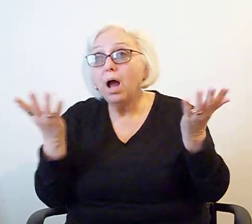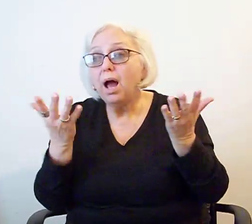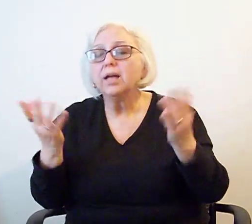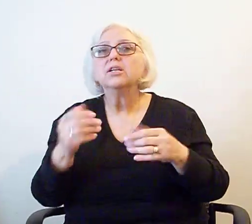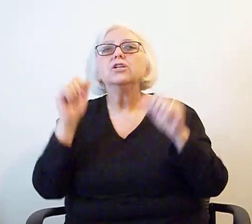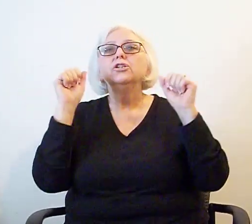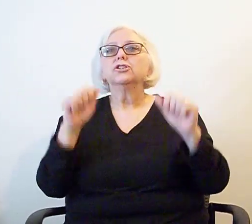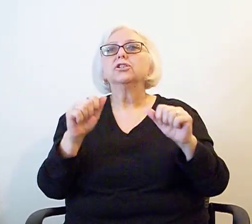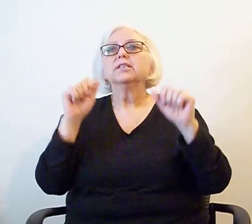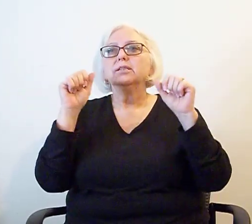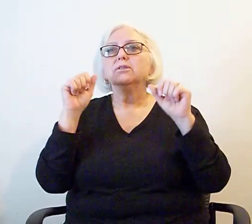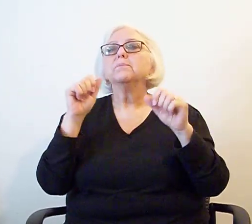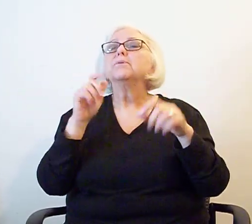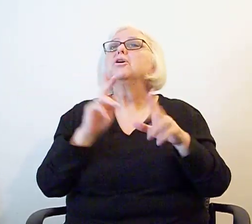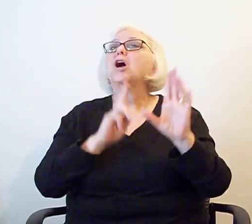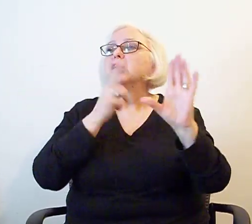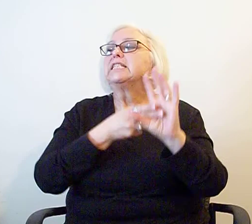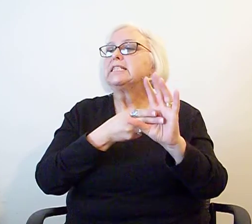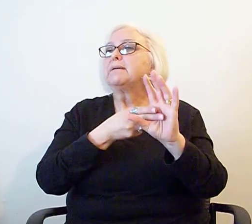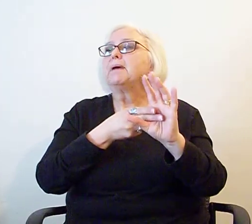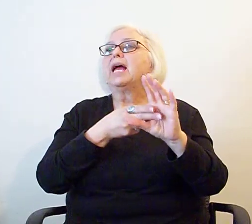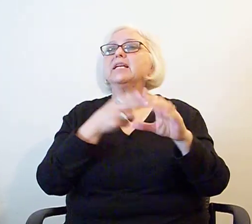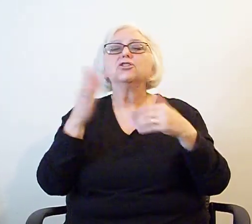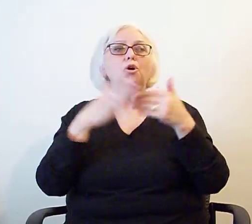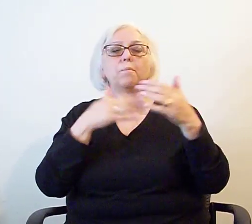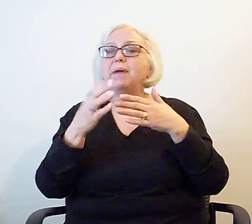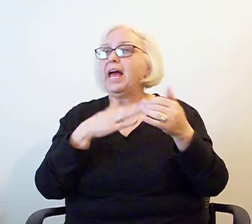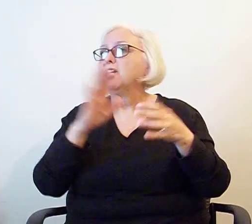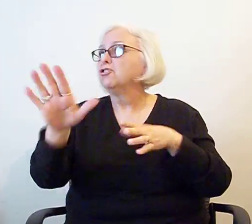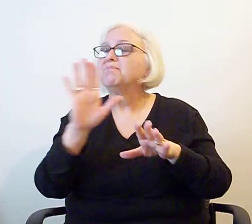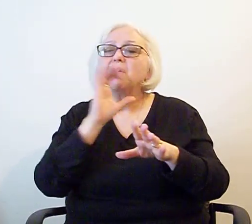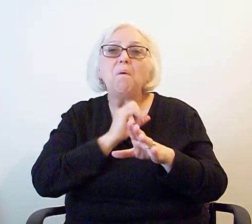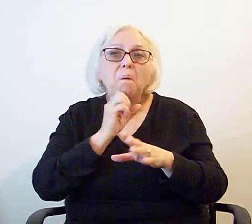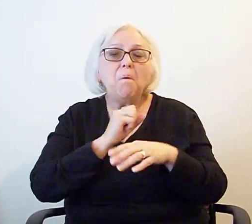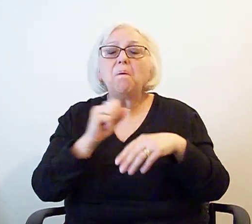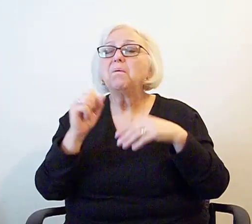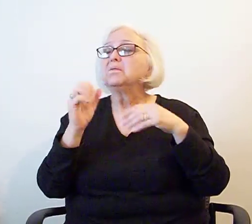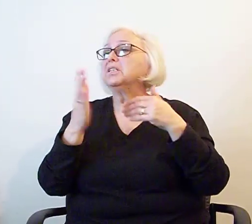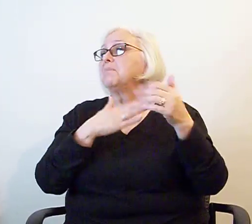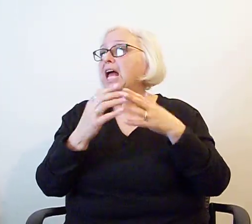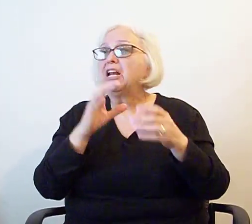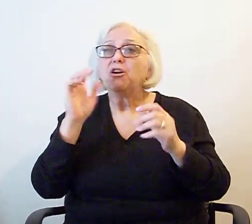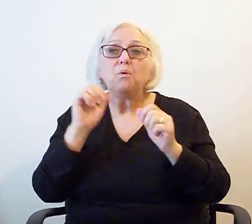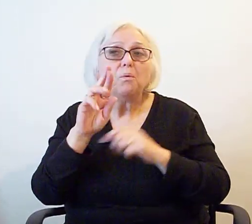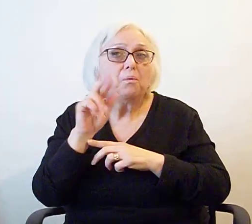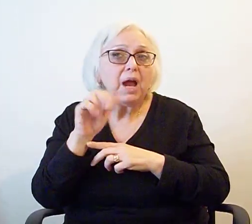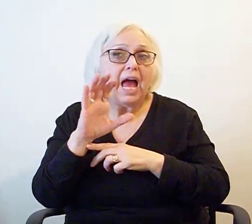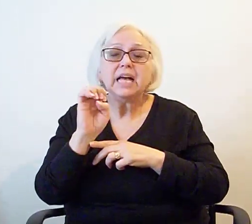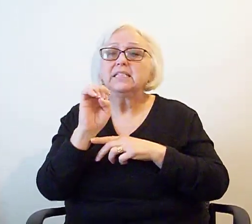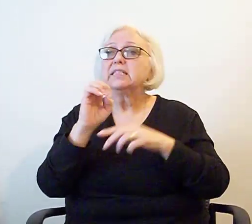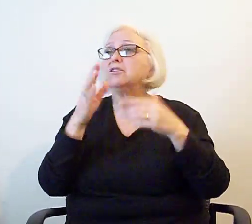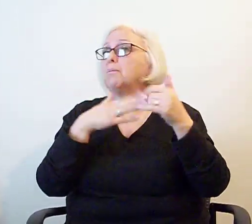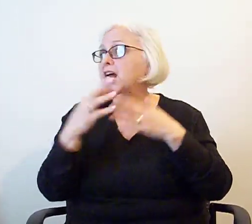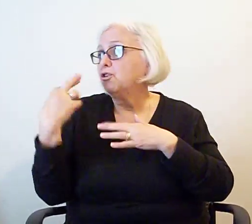be able to participate no matter your age, race, religion, gender,